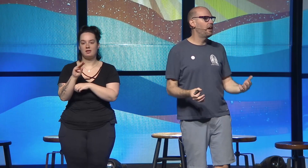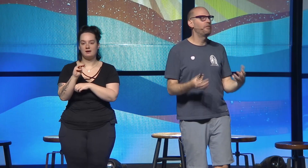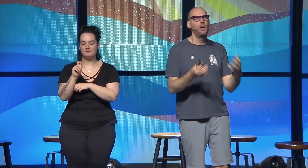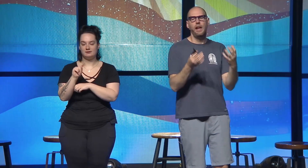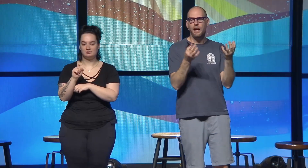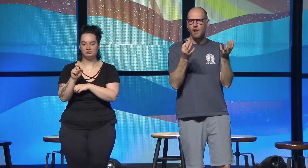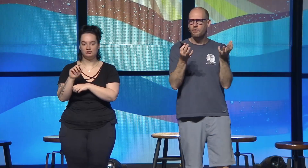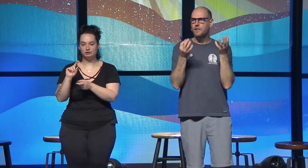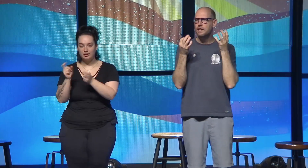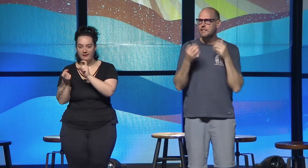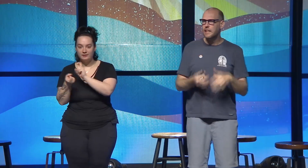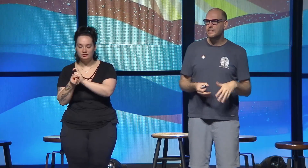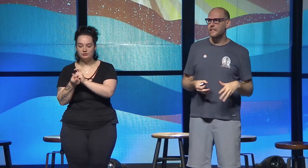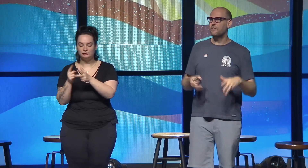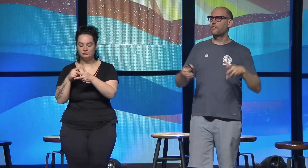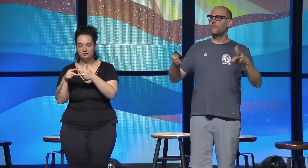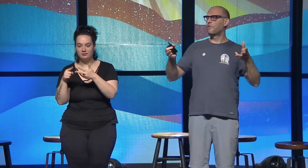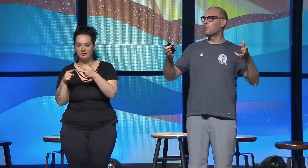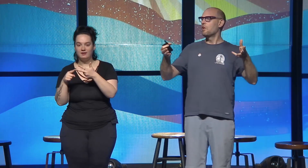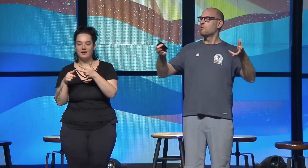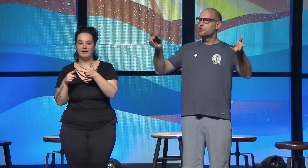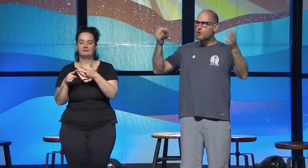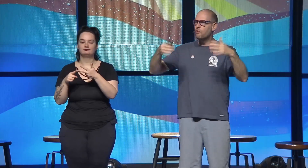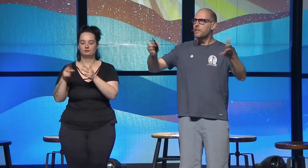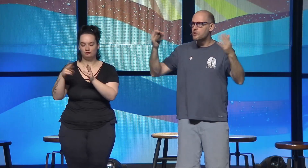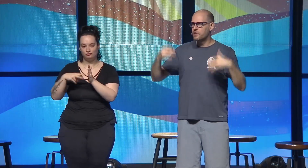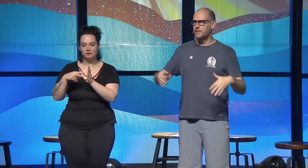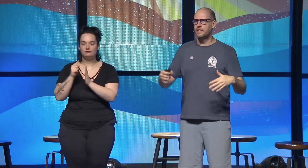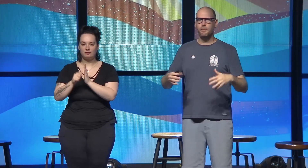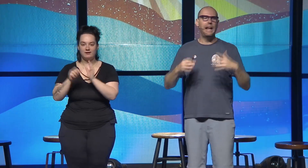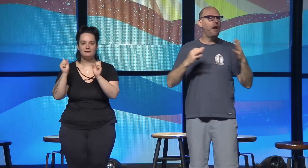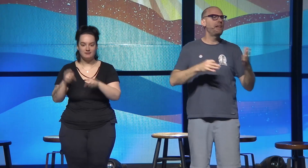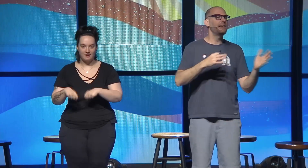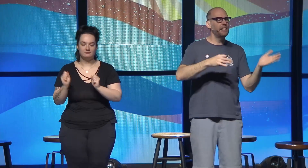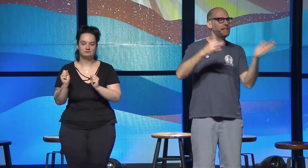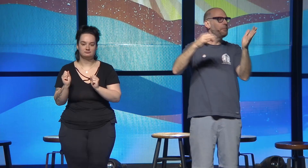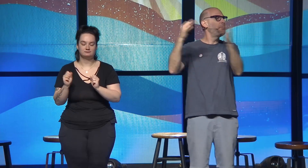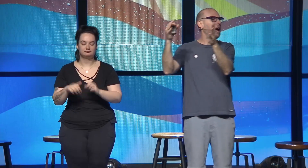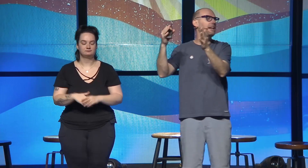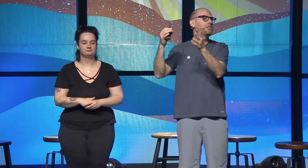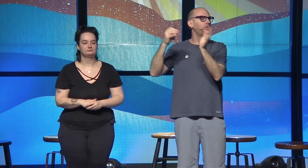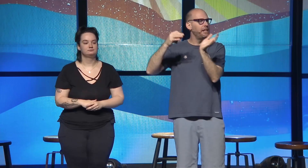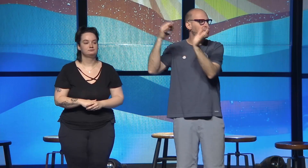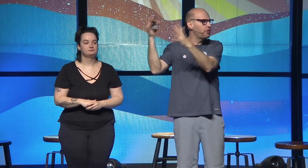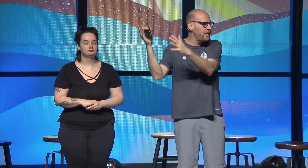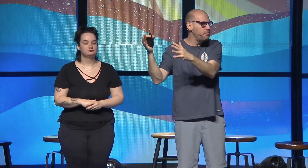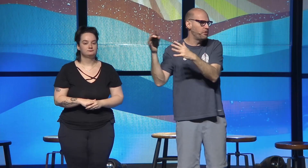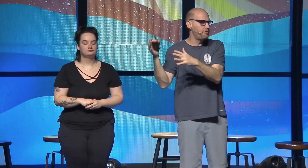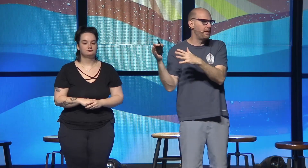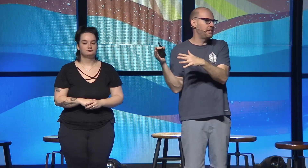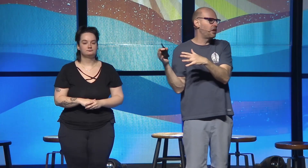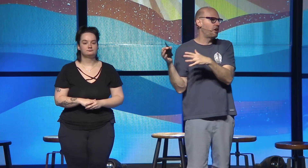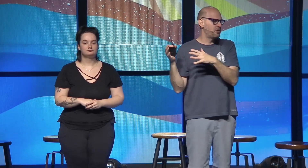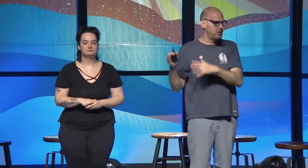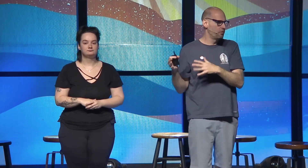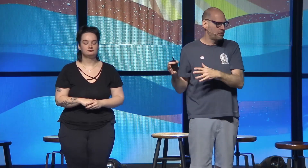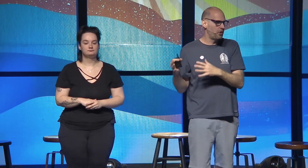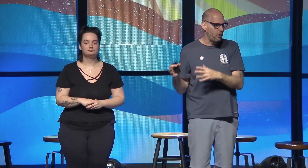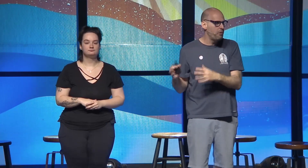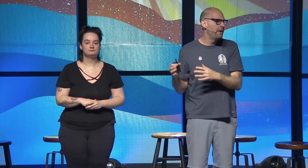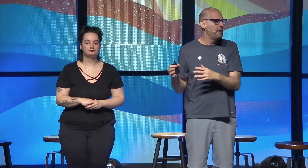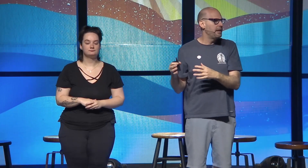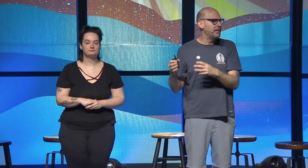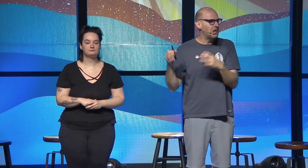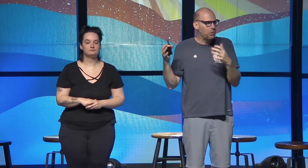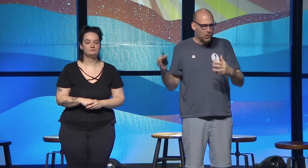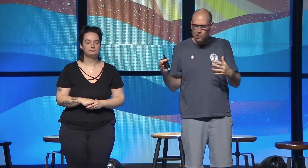complexity of the necessity for certain resources to come and how that does impact the green movement in our